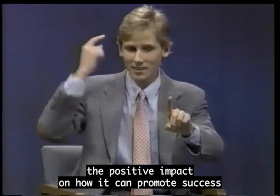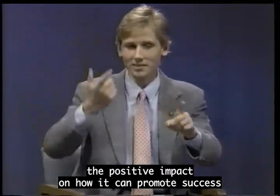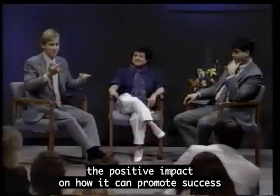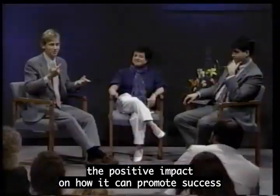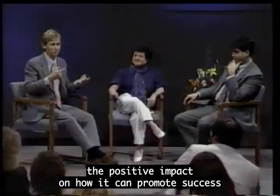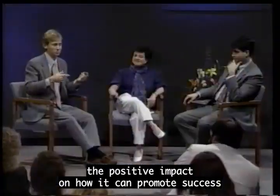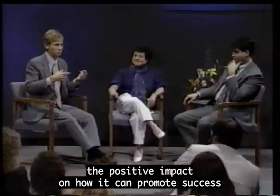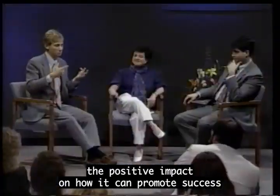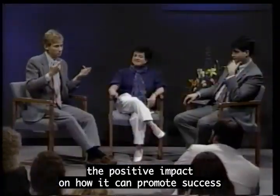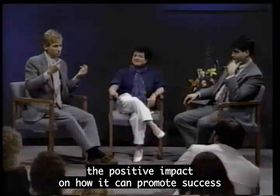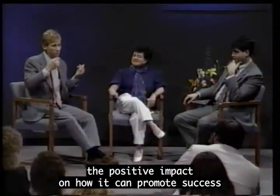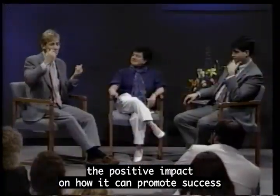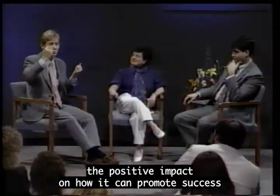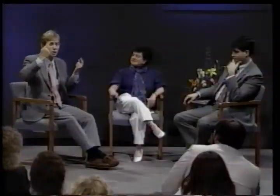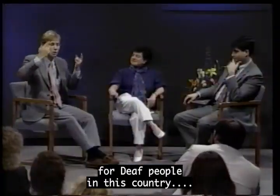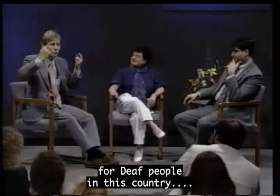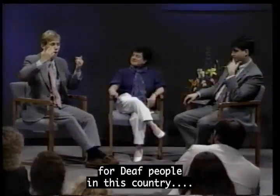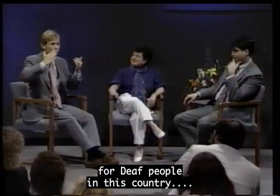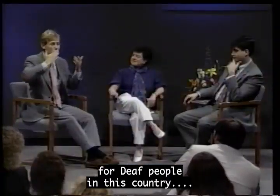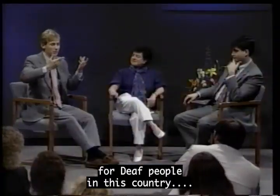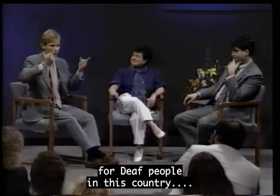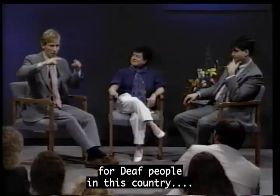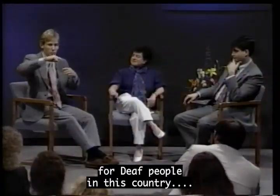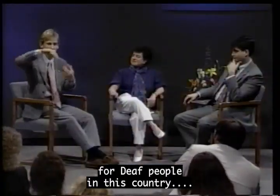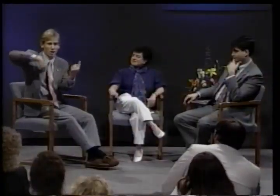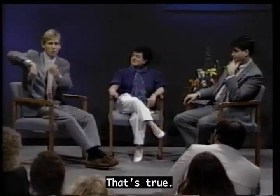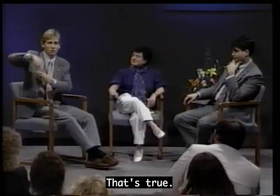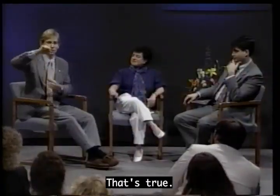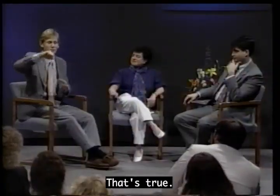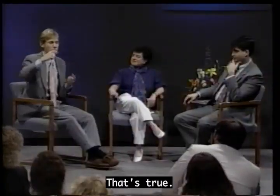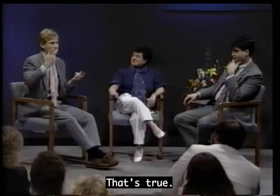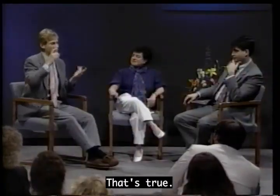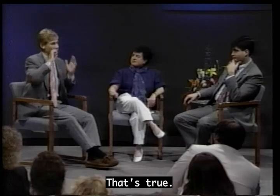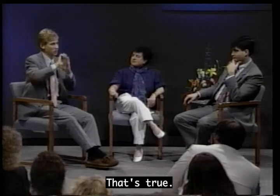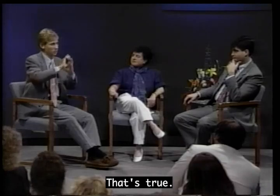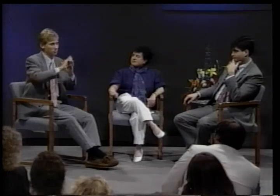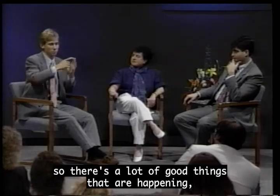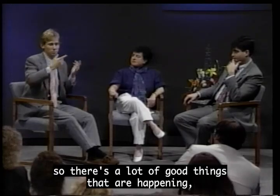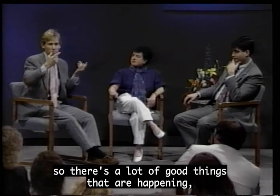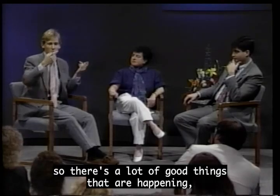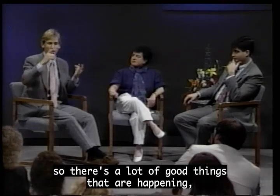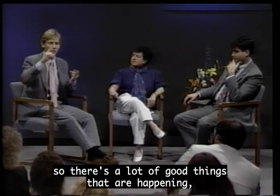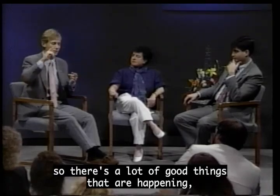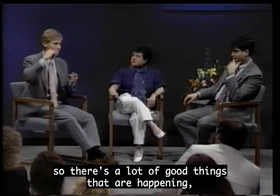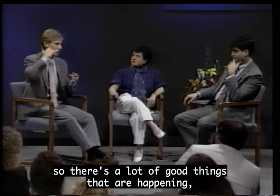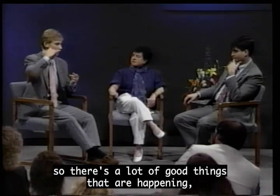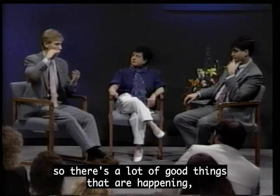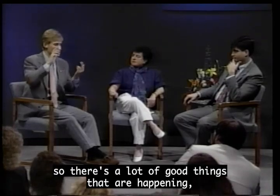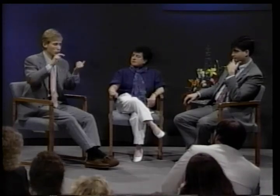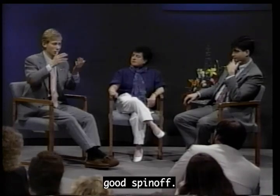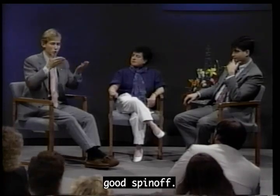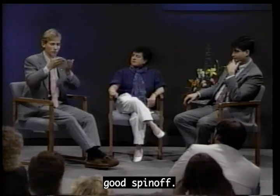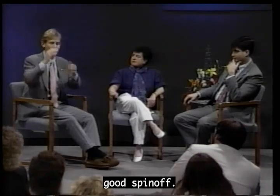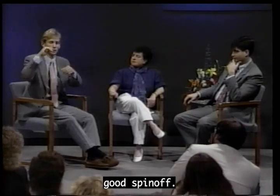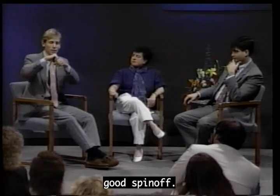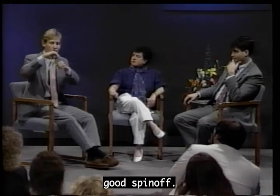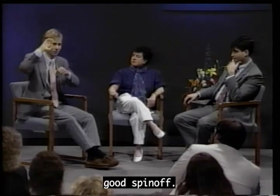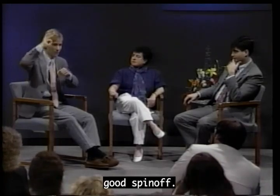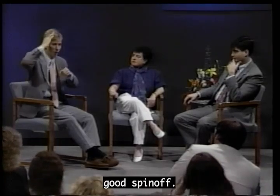promote success mm-hmm. for deaf people in this country. That's true. So there's a lot of good things that are happening, good spin-off. For example, the